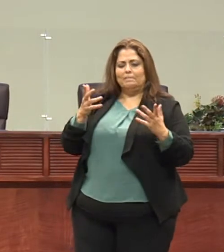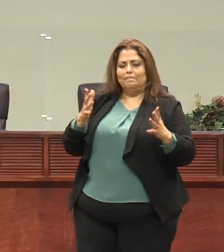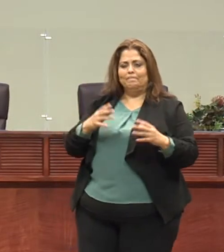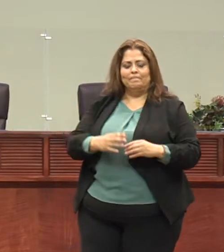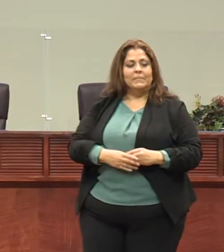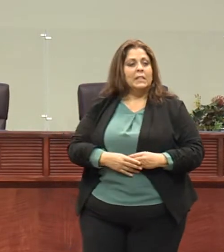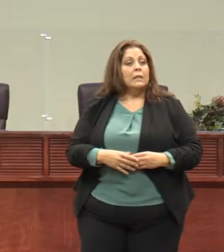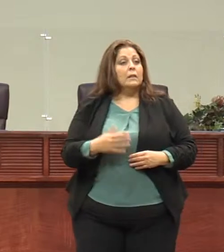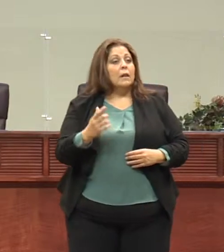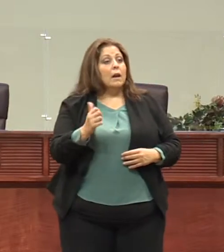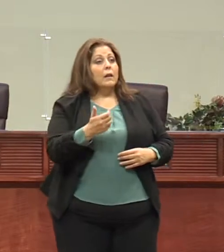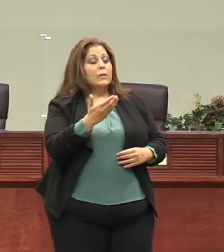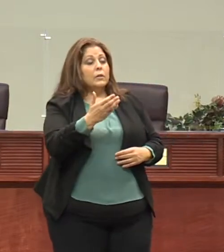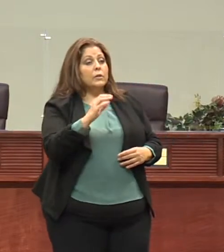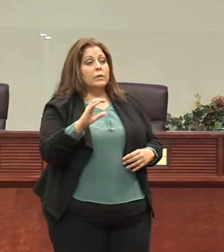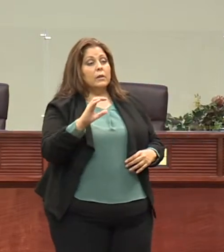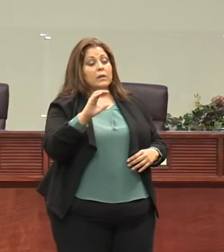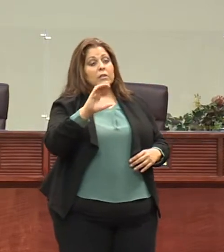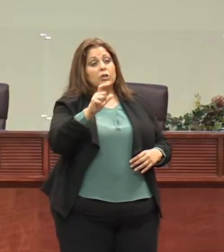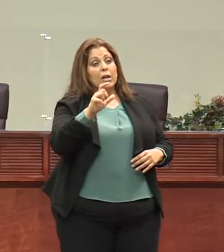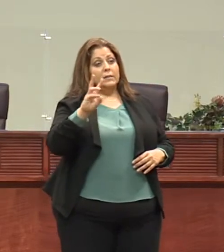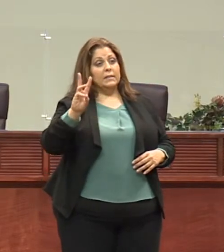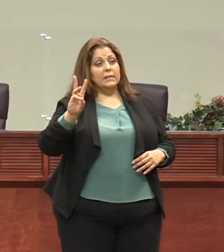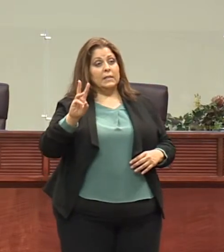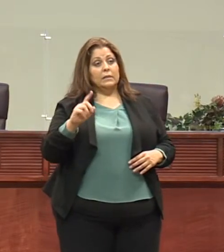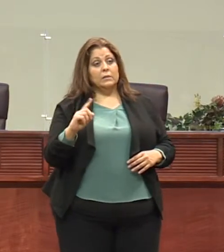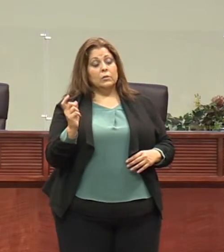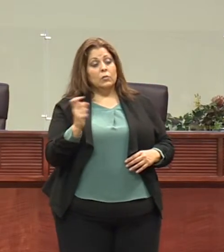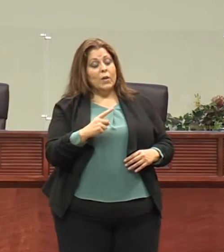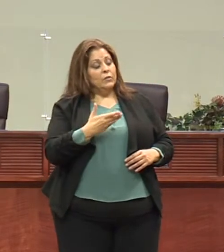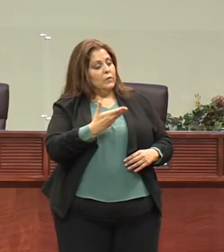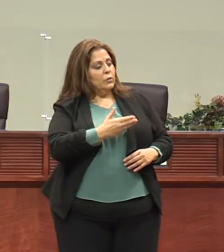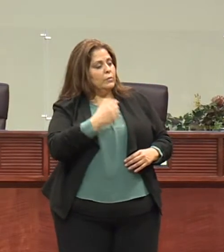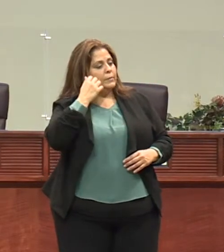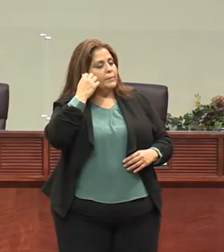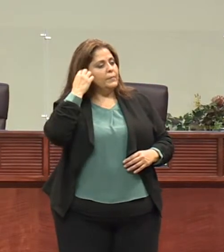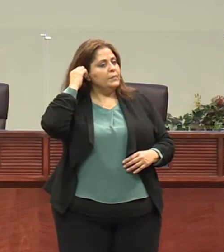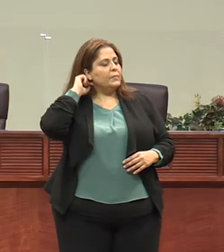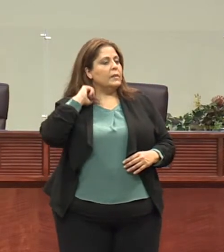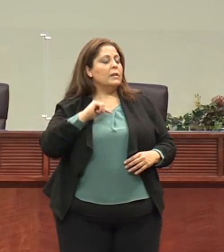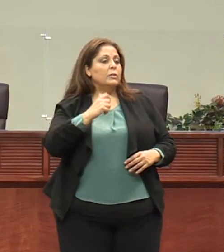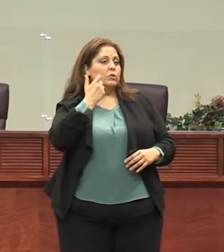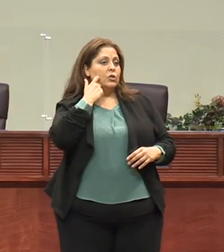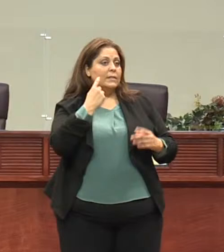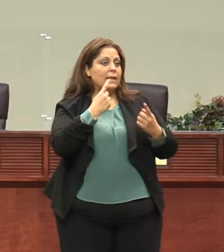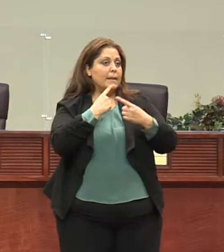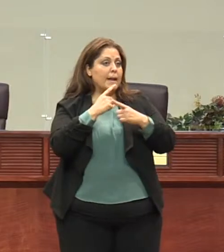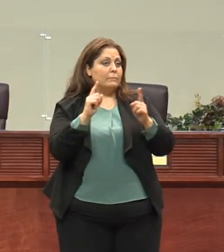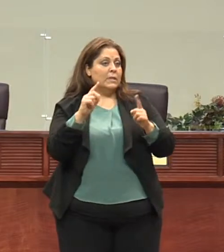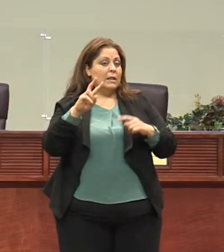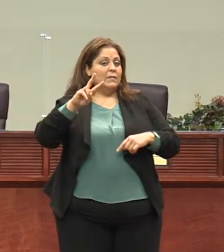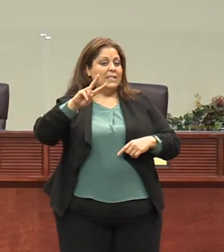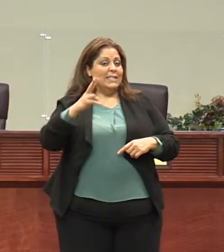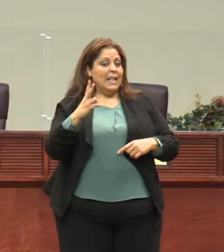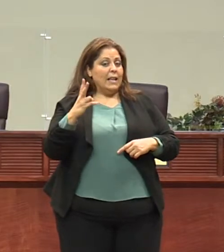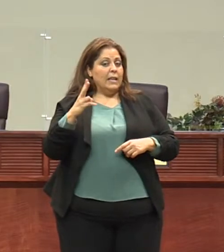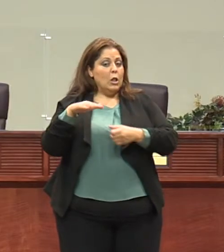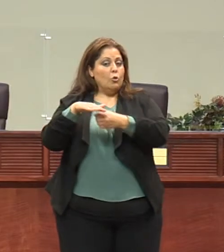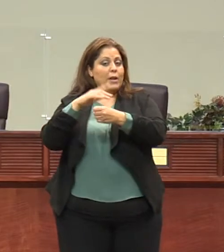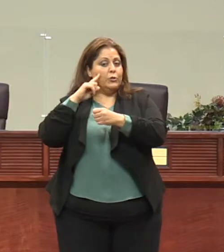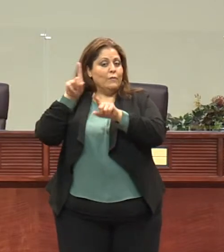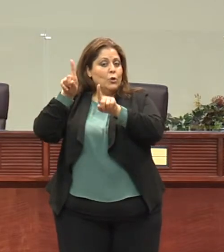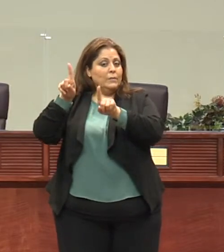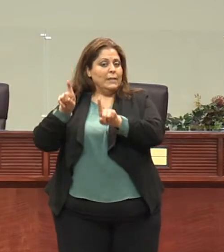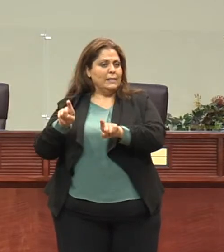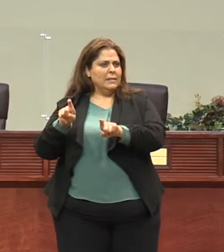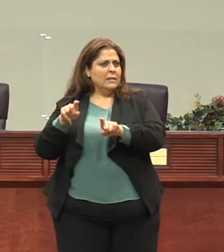questions? Troy Campbell with Channel 6. This question is for you, Mayor. With the announcement of the second testing location, can you